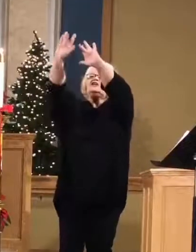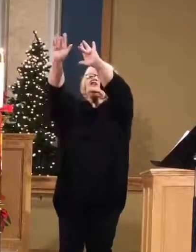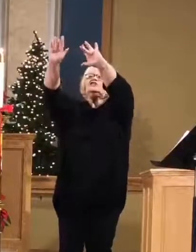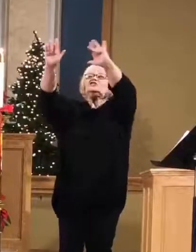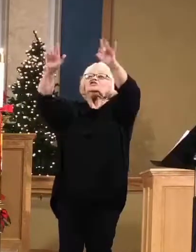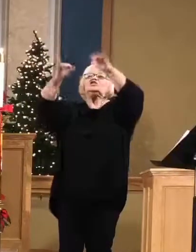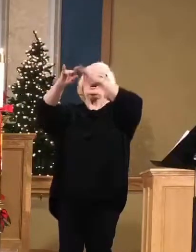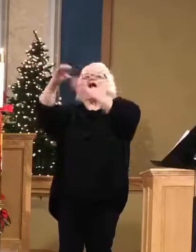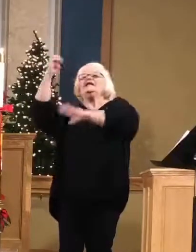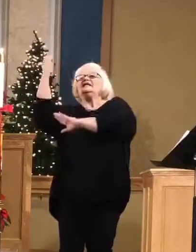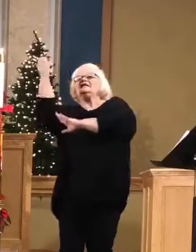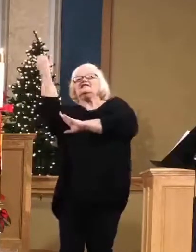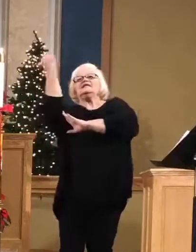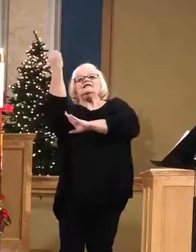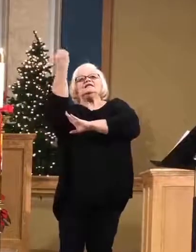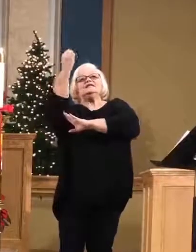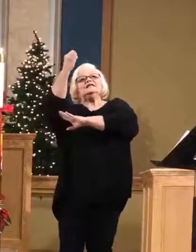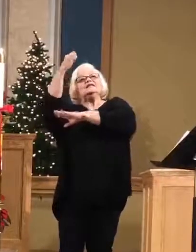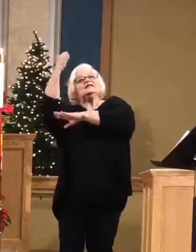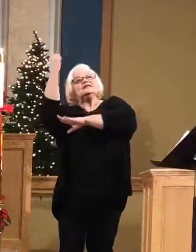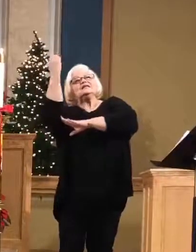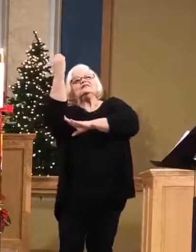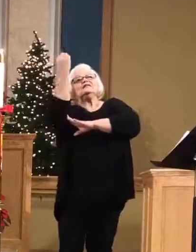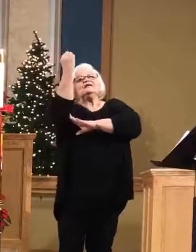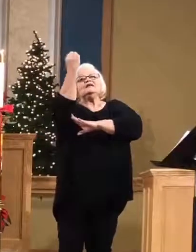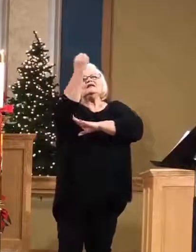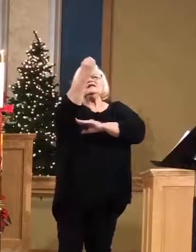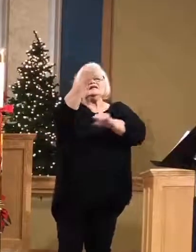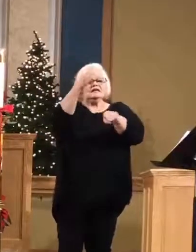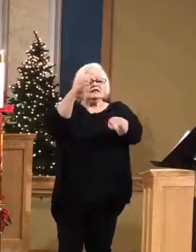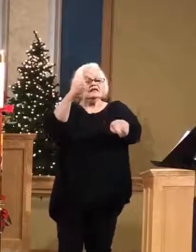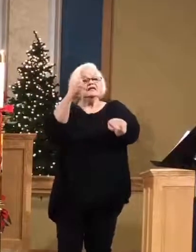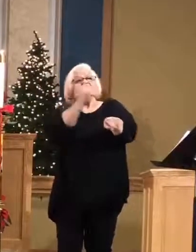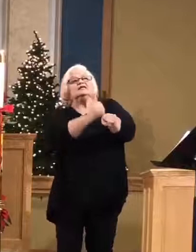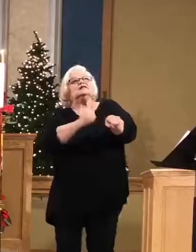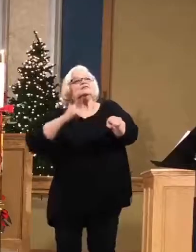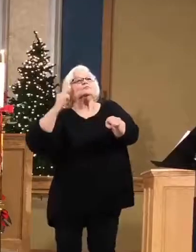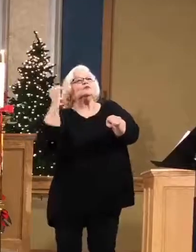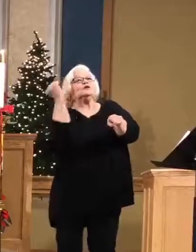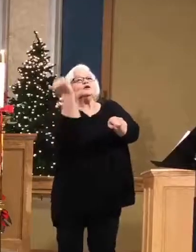star shining in the